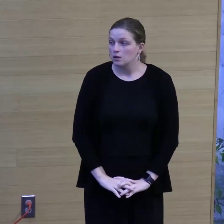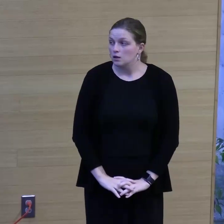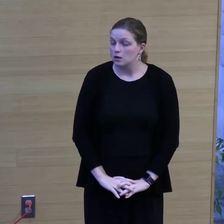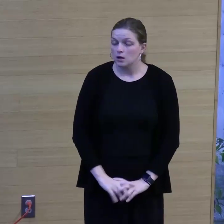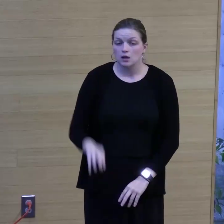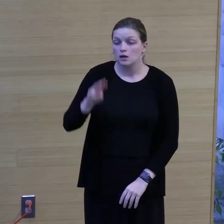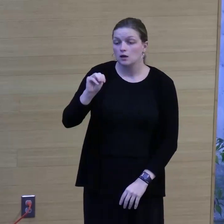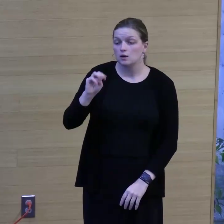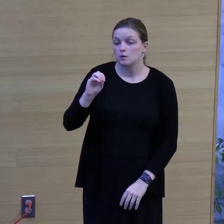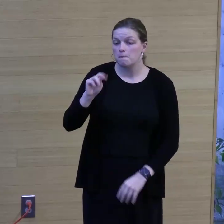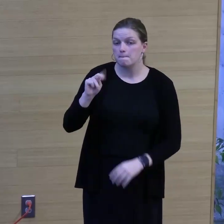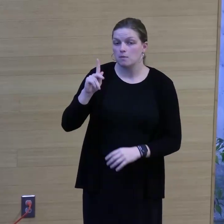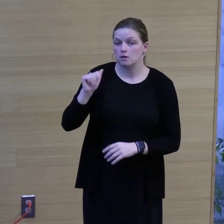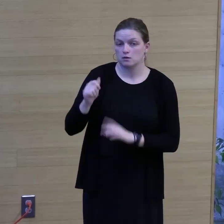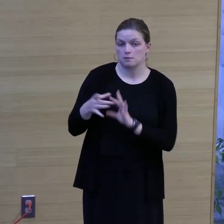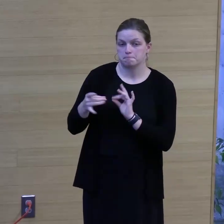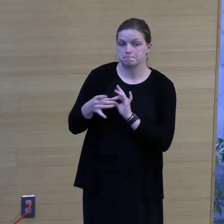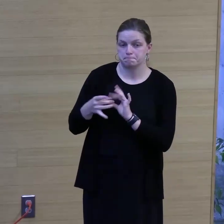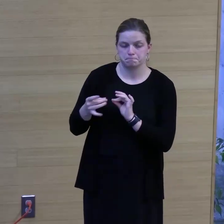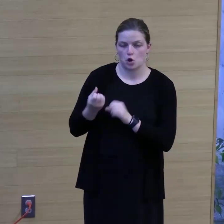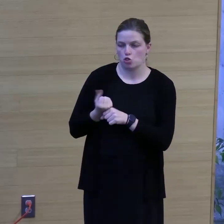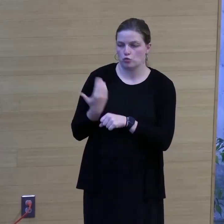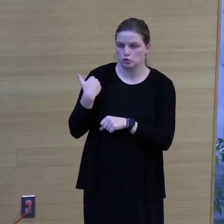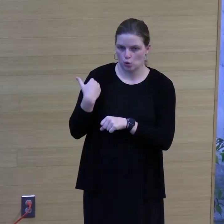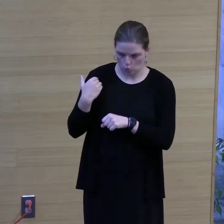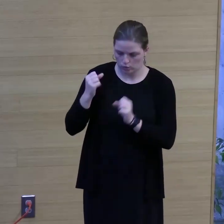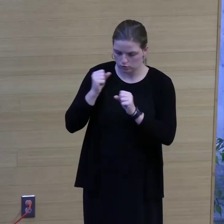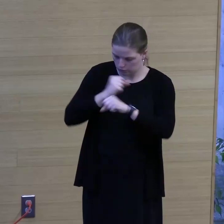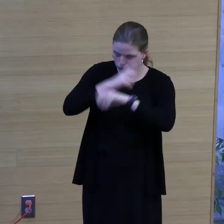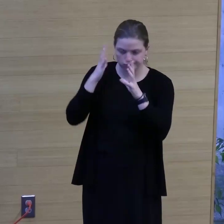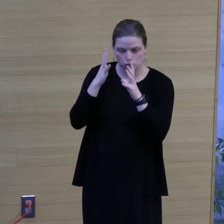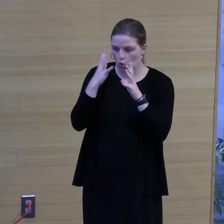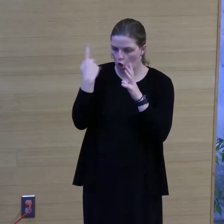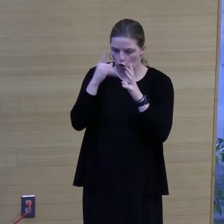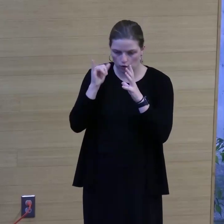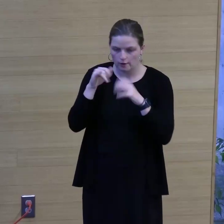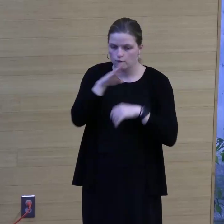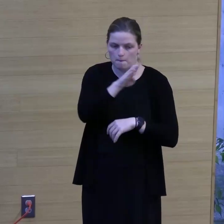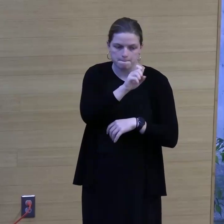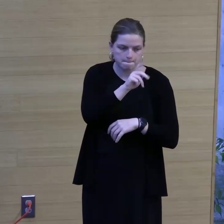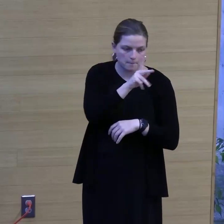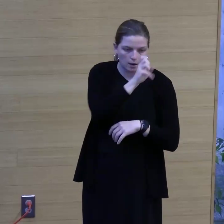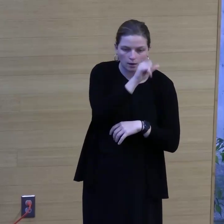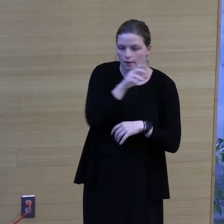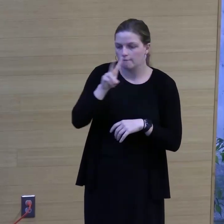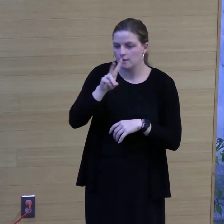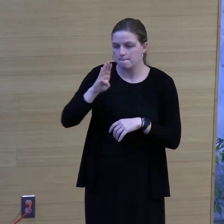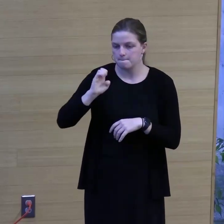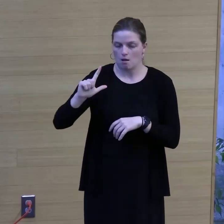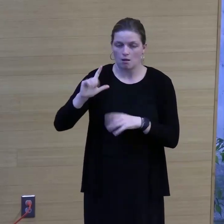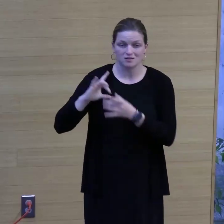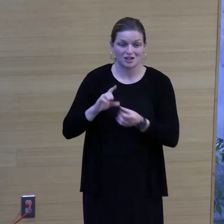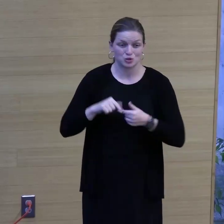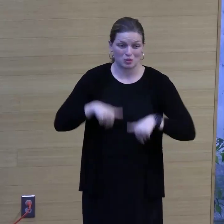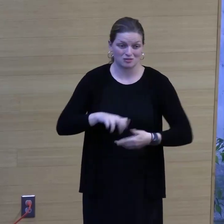As Monica mentioned, 3 years ago, we began to imagine a conversation on the legacy of Buck v. Bell, its connection to Brandeis,